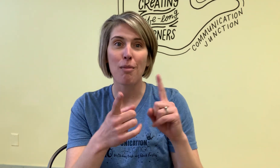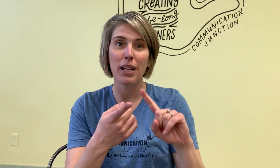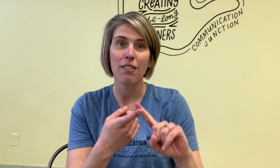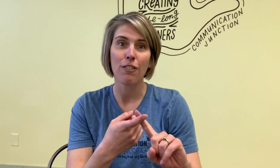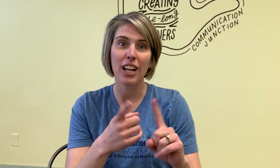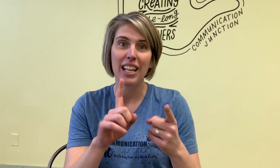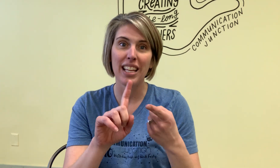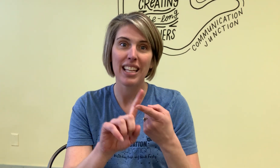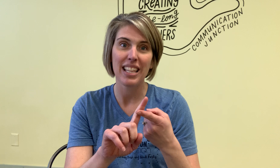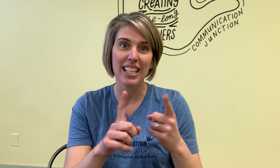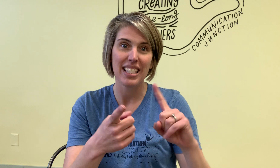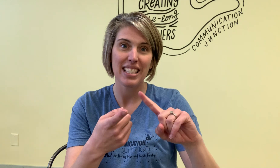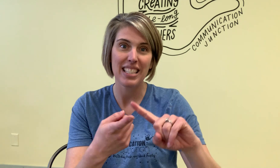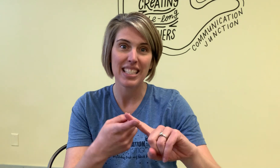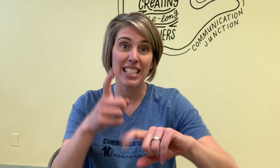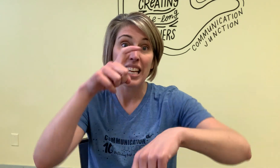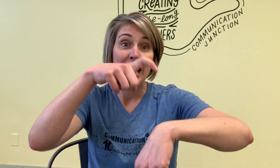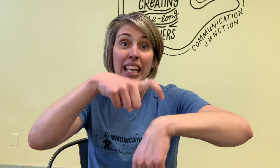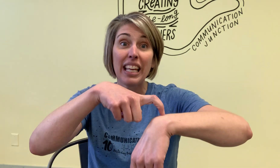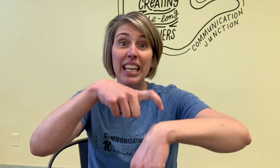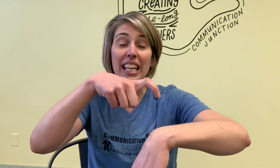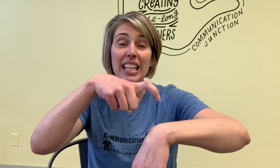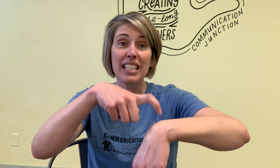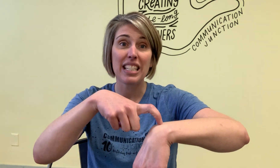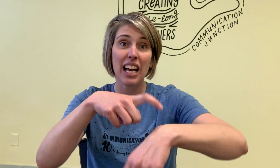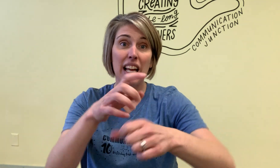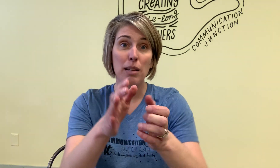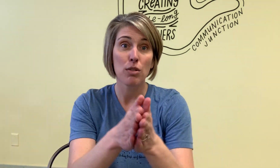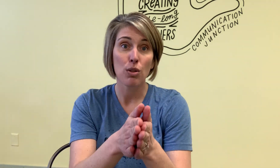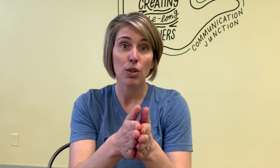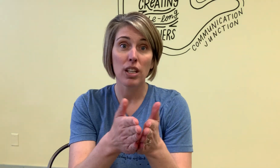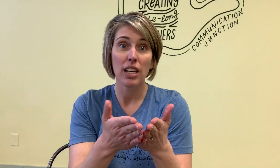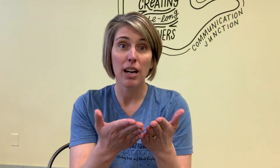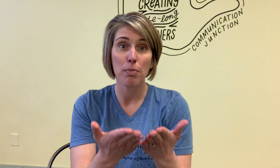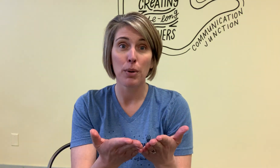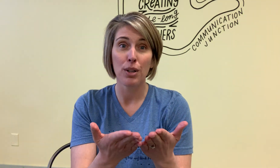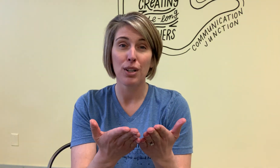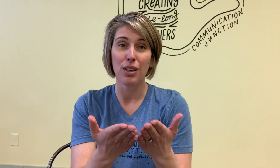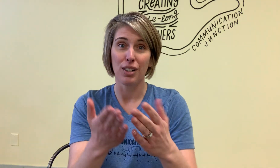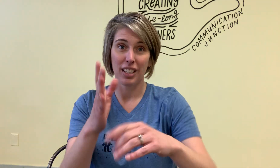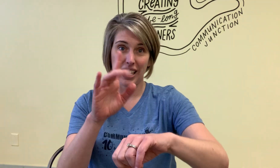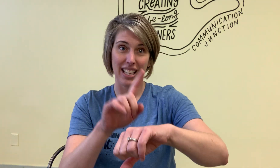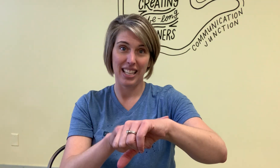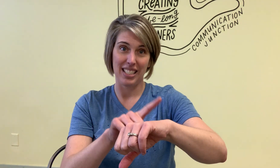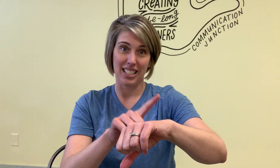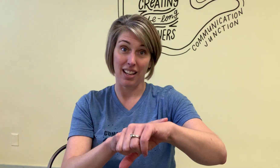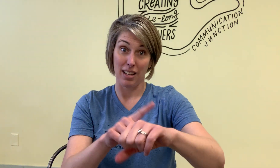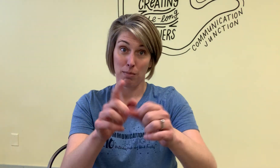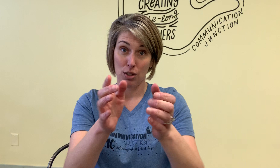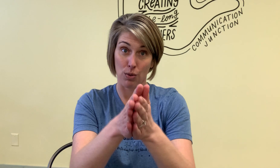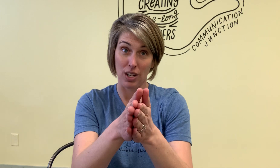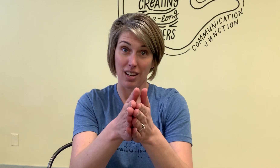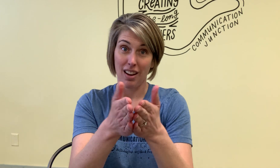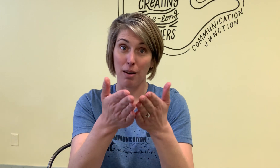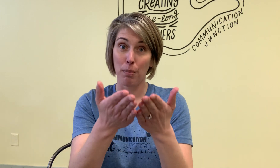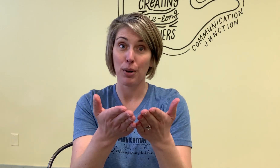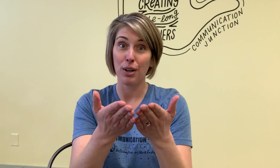my friends. It is time to read a book. It is time to read a